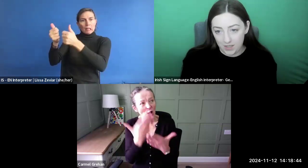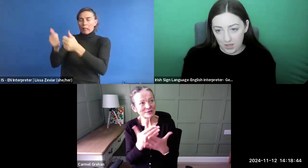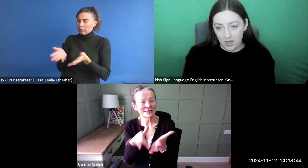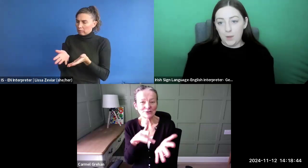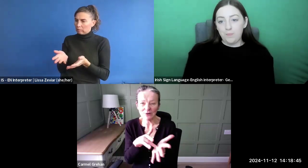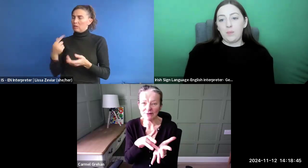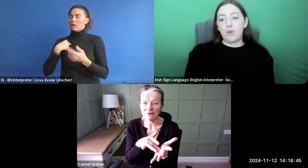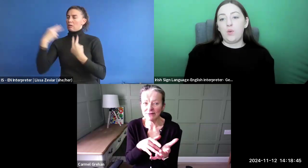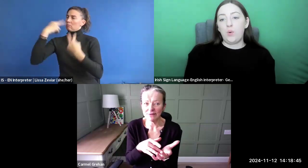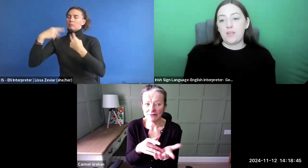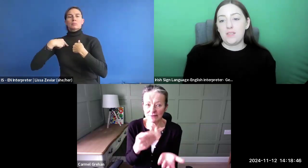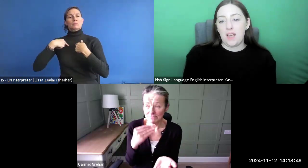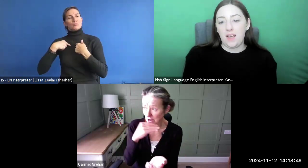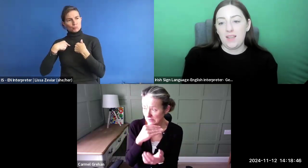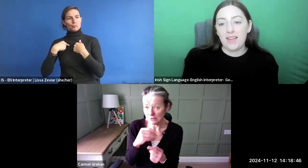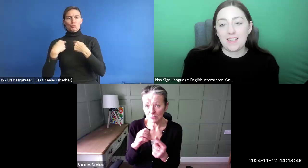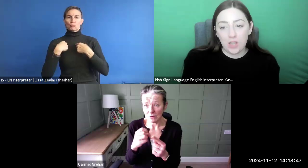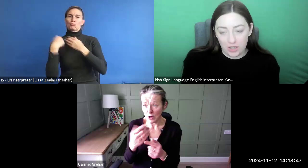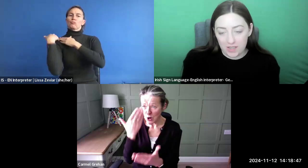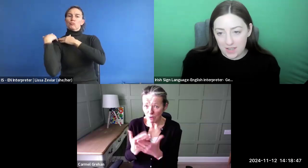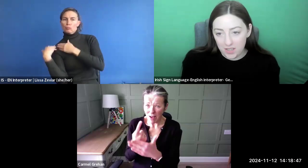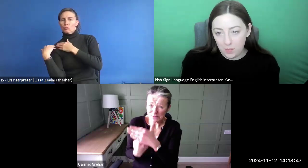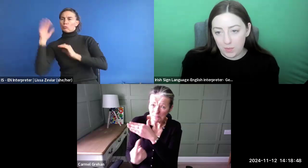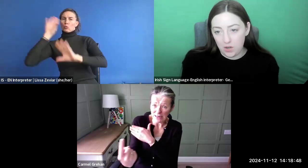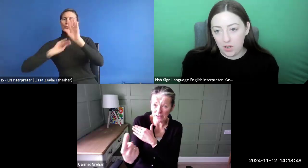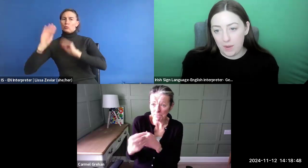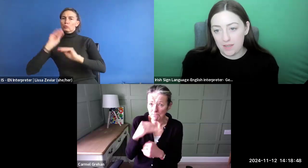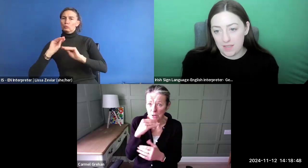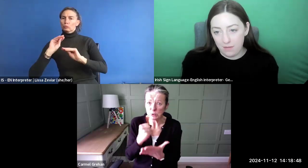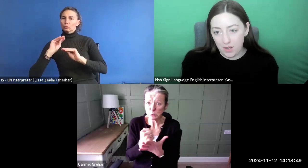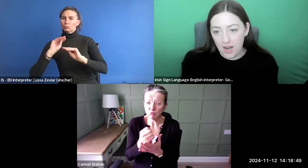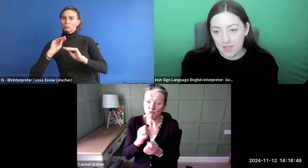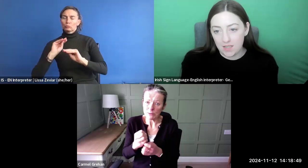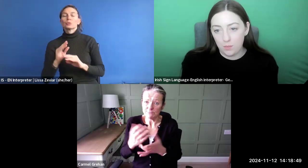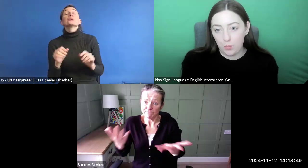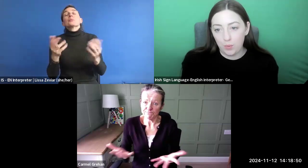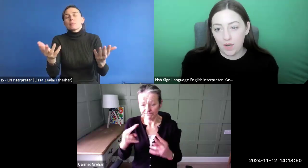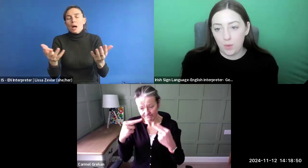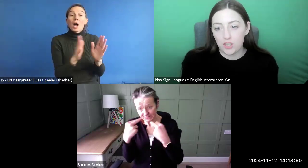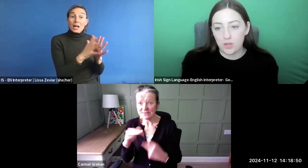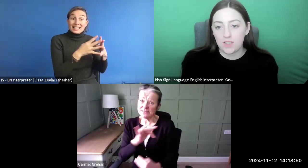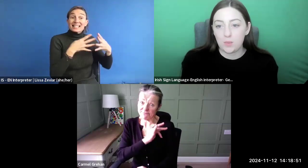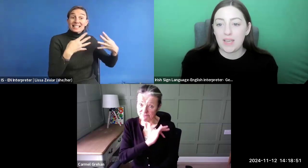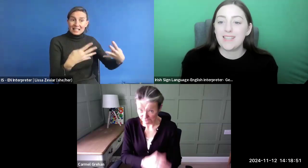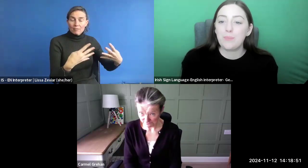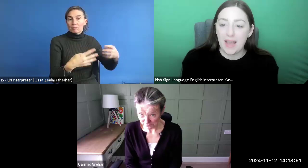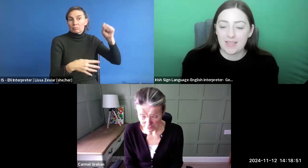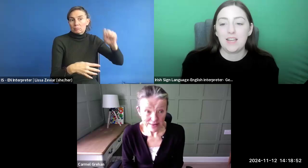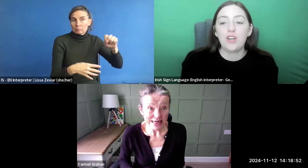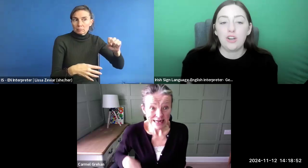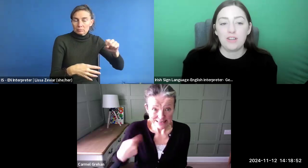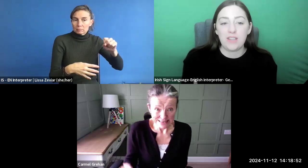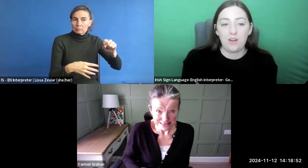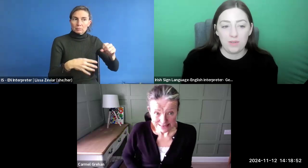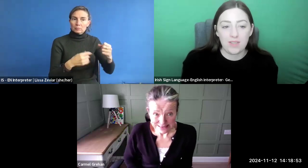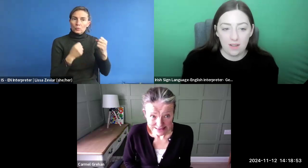more later. But of course, it is learner-centered when we talk about the CEF4, but we really want the students to be independent